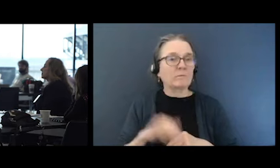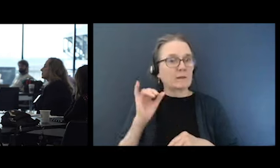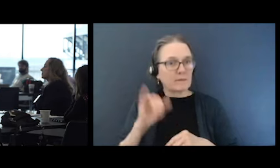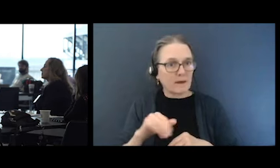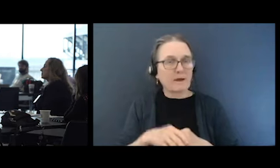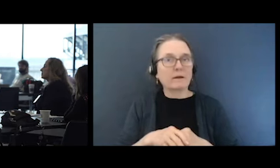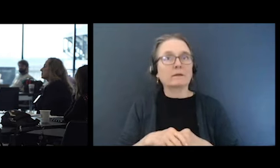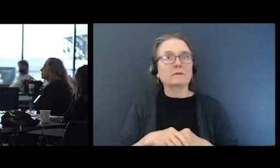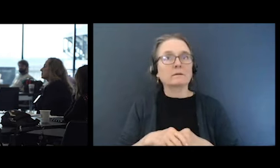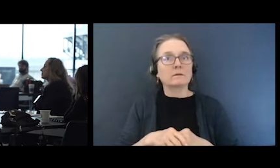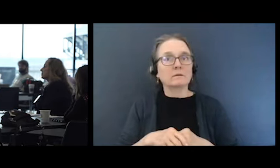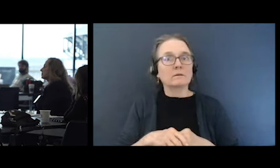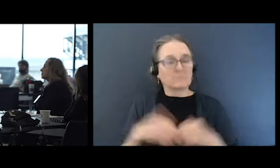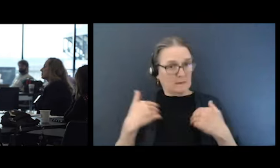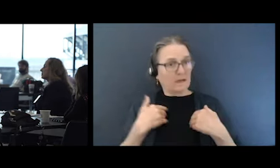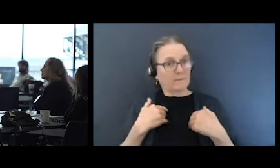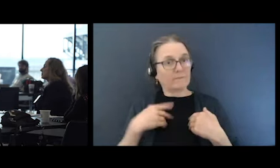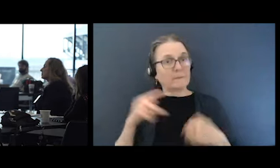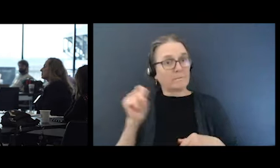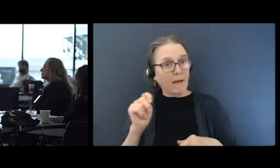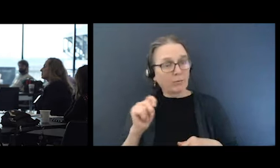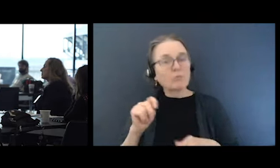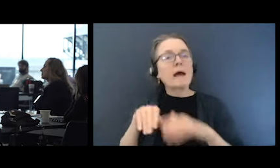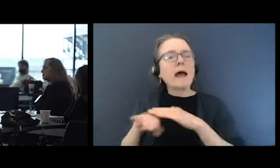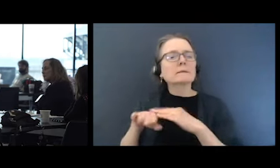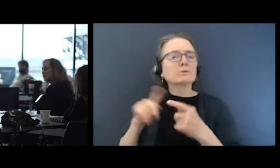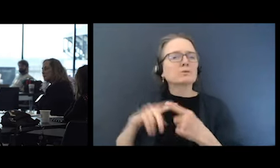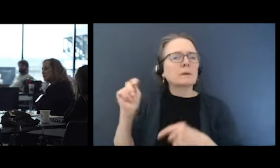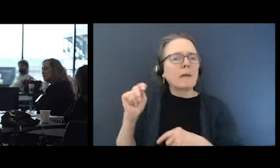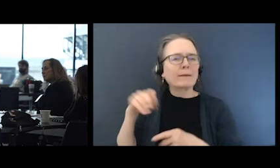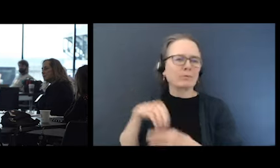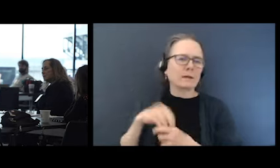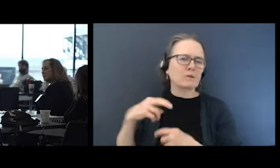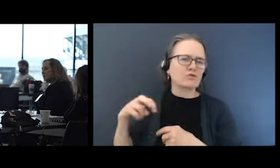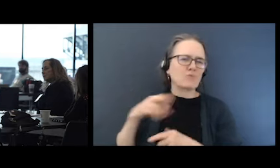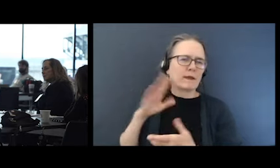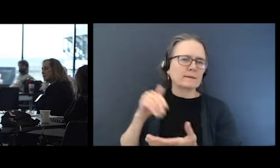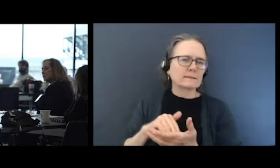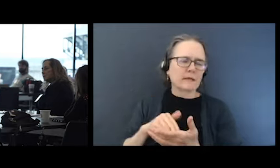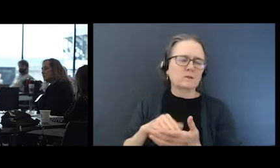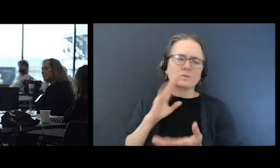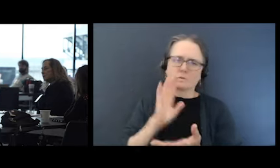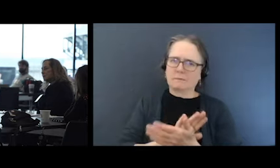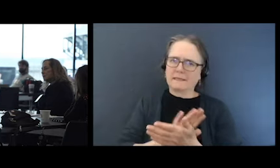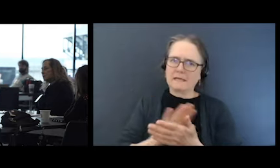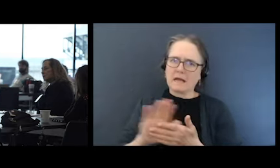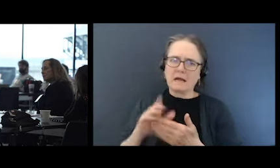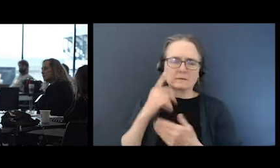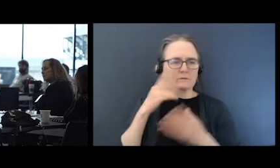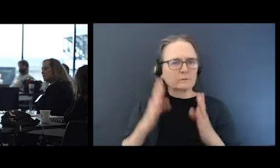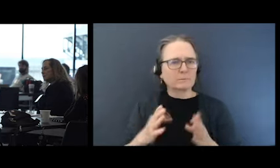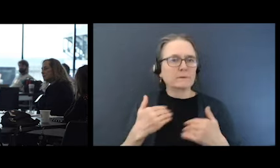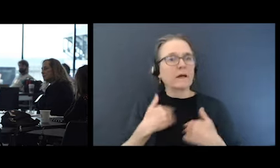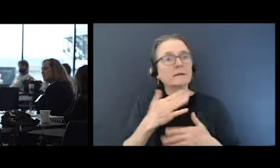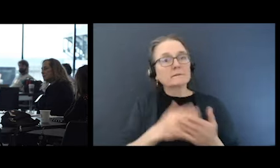even just to freshen up a bit. I think anybody could appreciate that. I'm having so many thoughts now